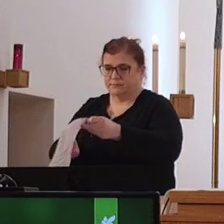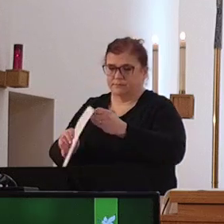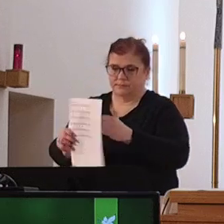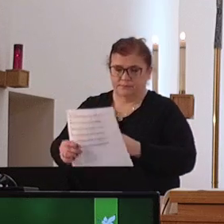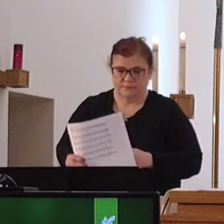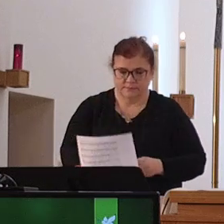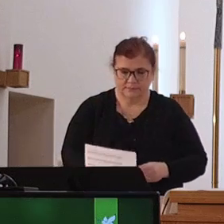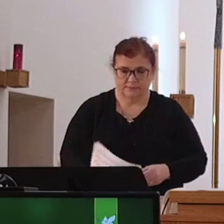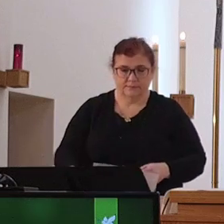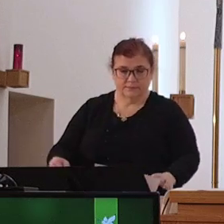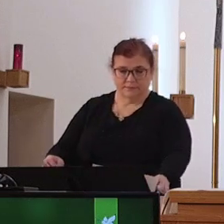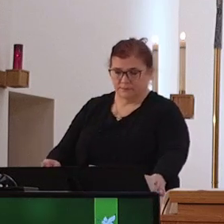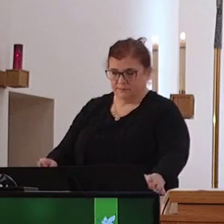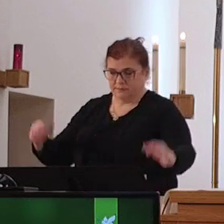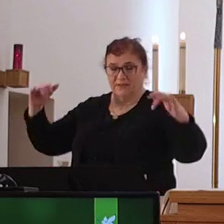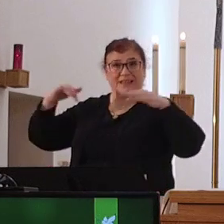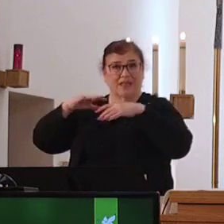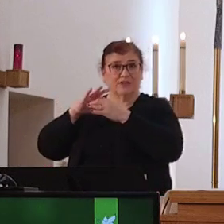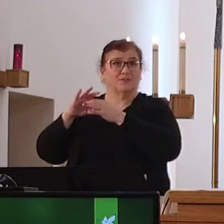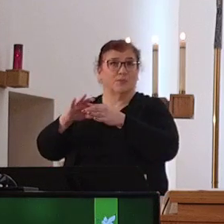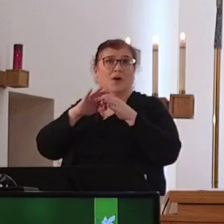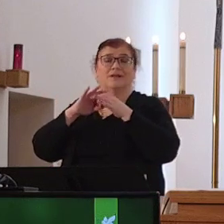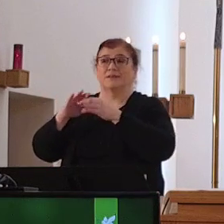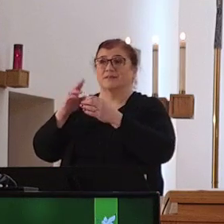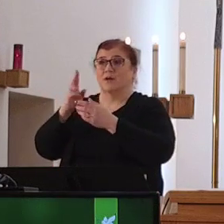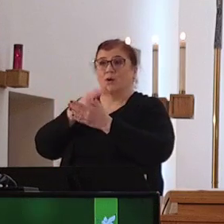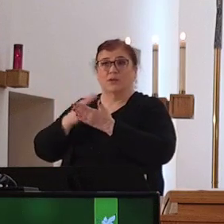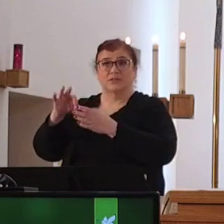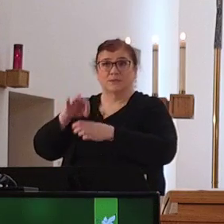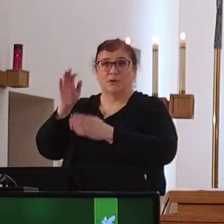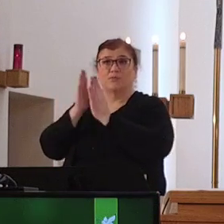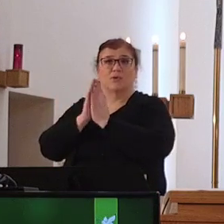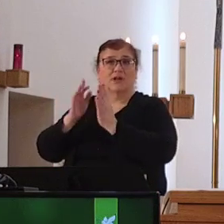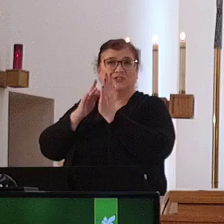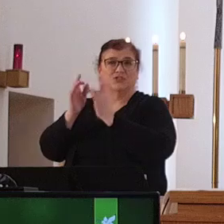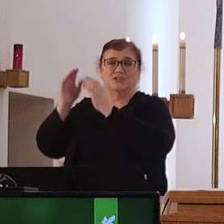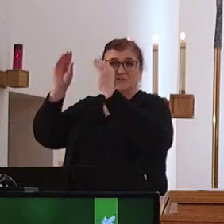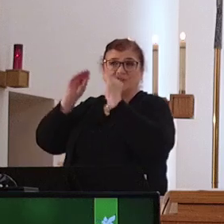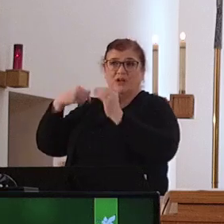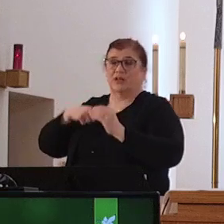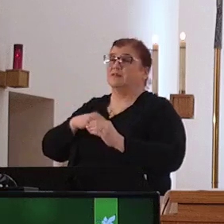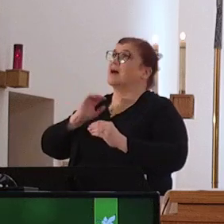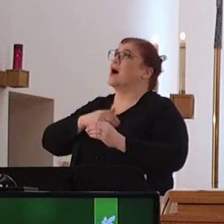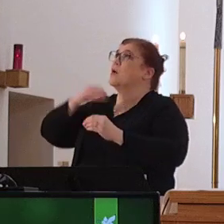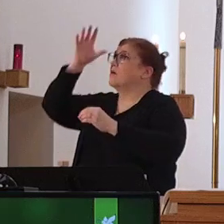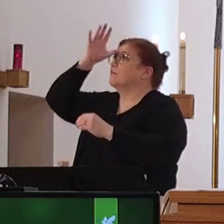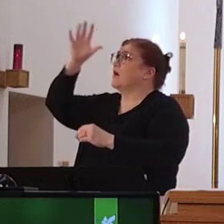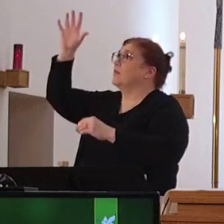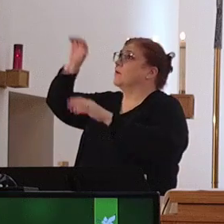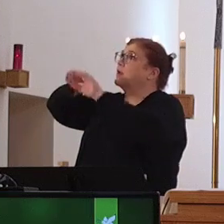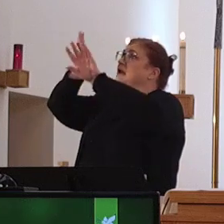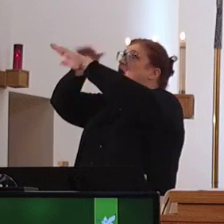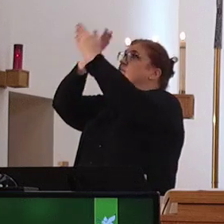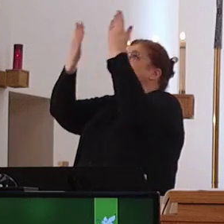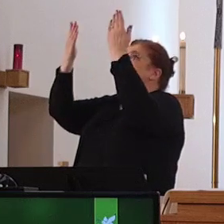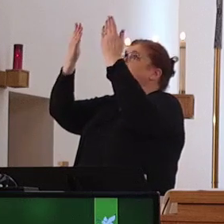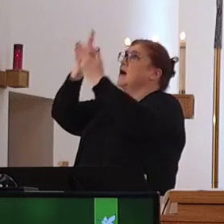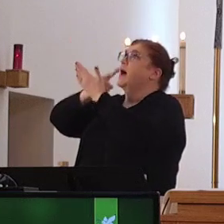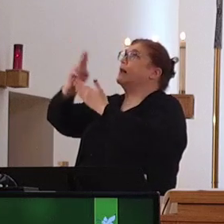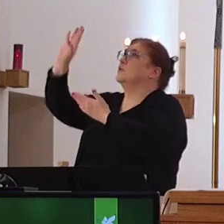Gathered into one by the Holy Spirit, let us pray as Jesus taught us. Our Father, who art in